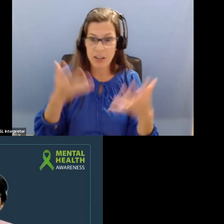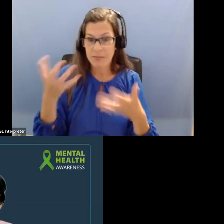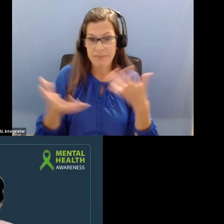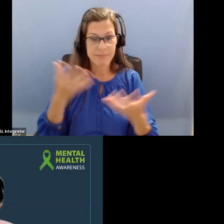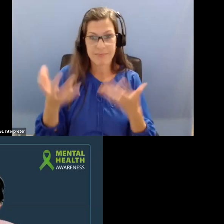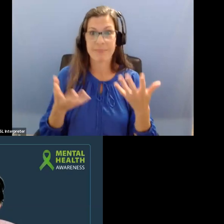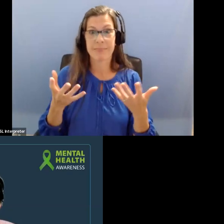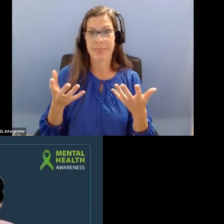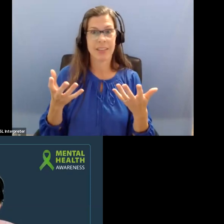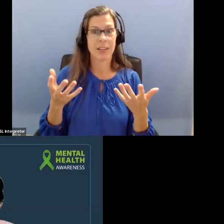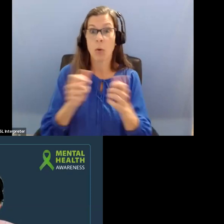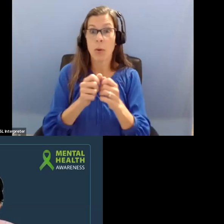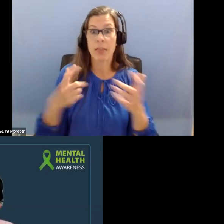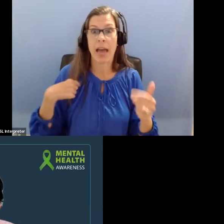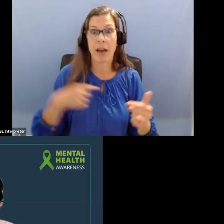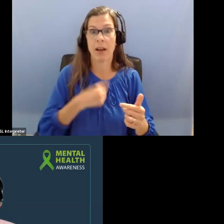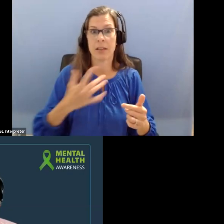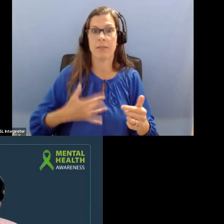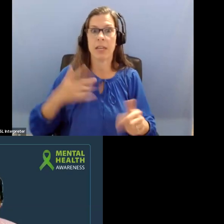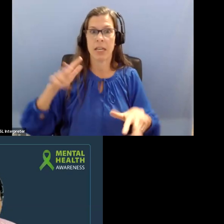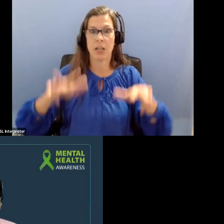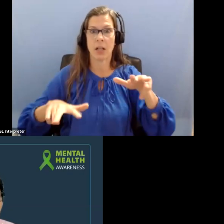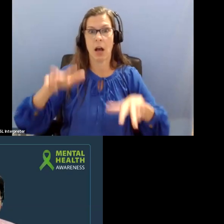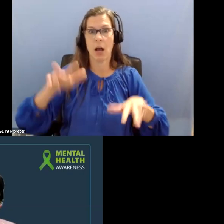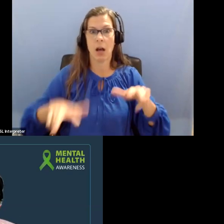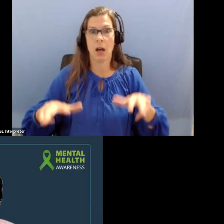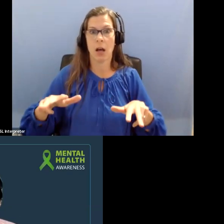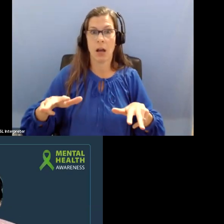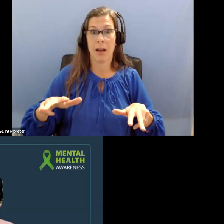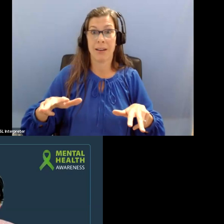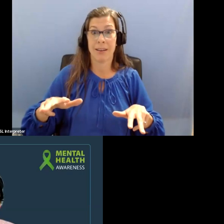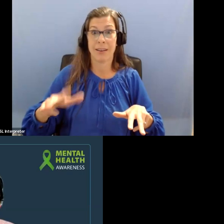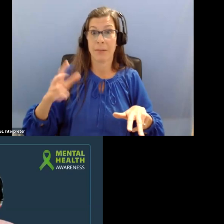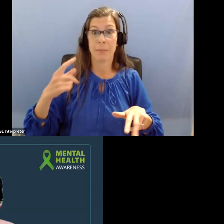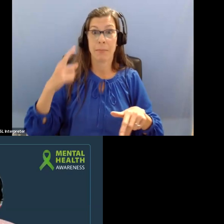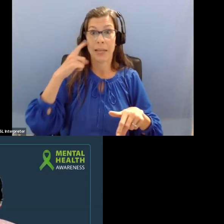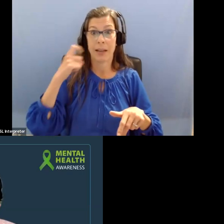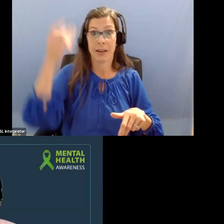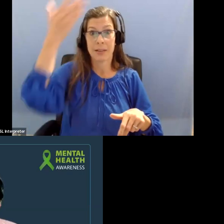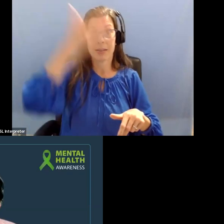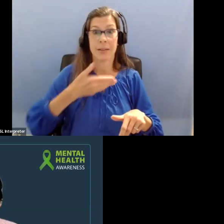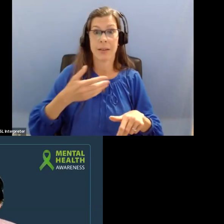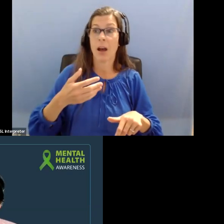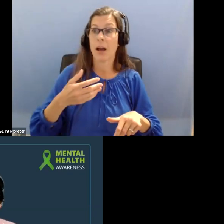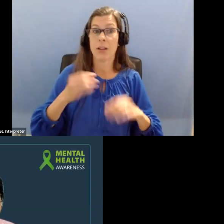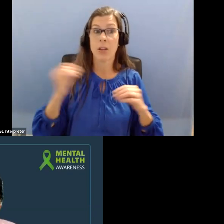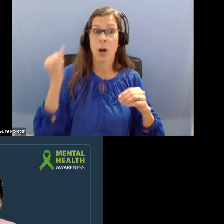convey that information to them so it's not like we had no idea that this was happening. And I know some CRIS members didn't